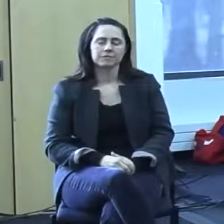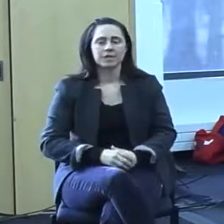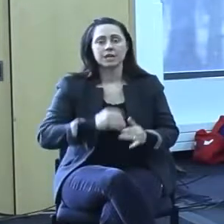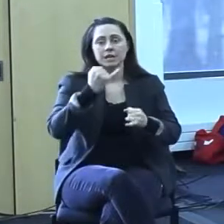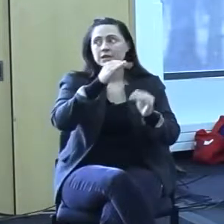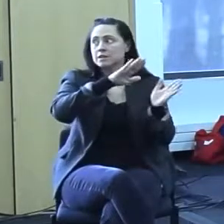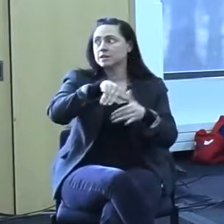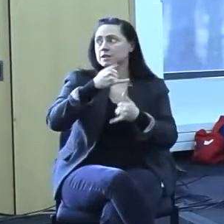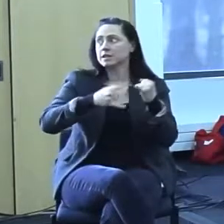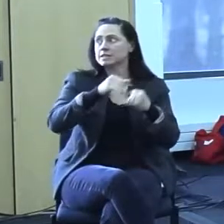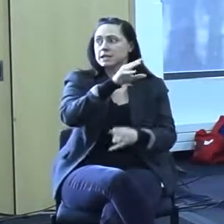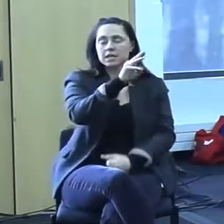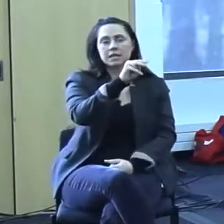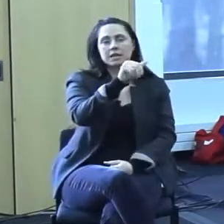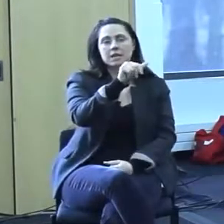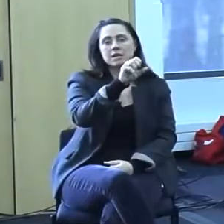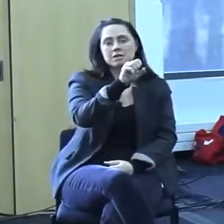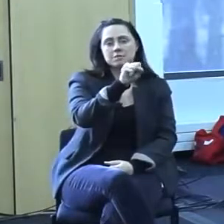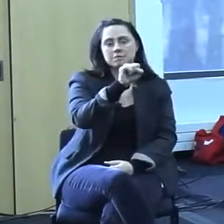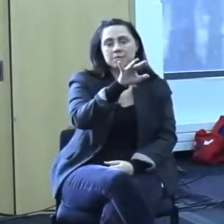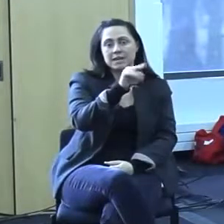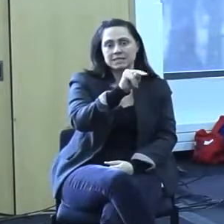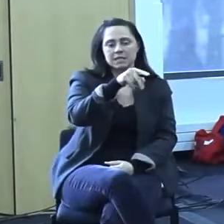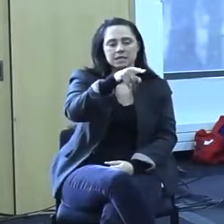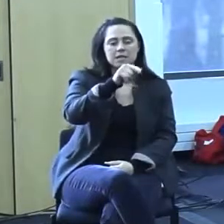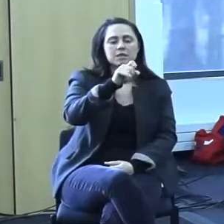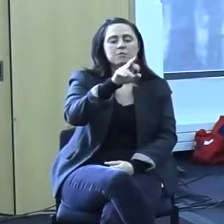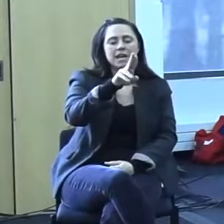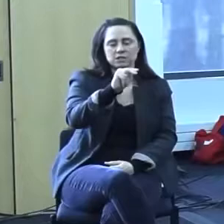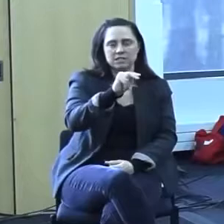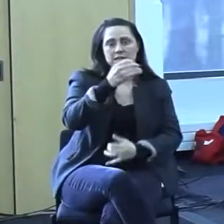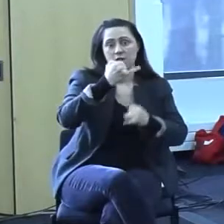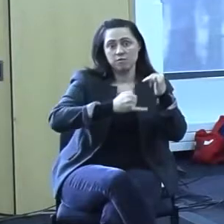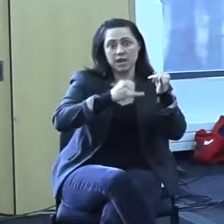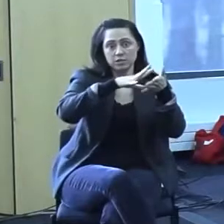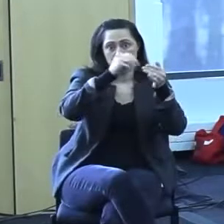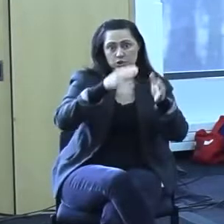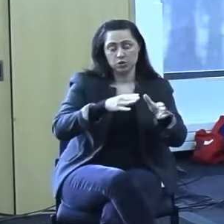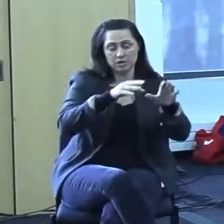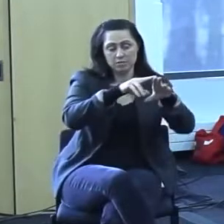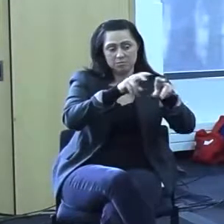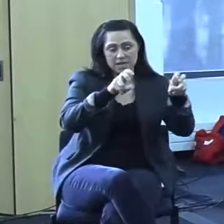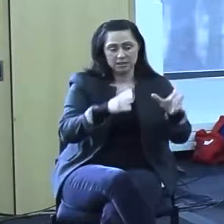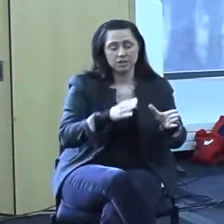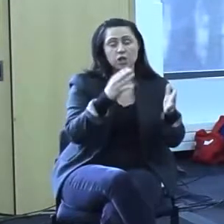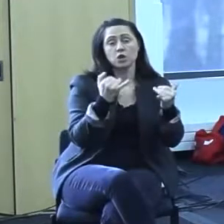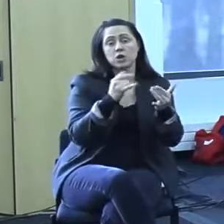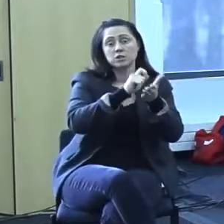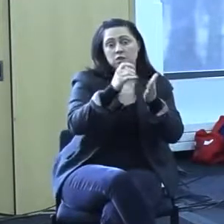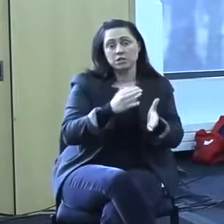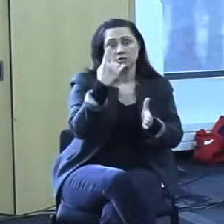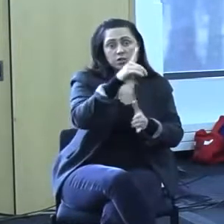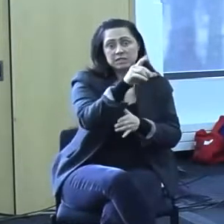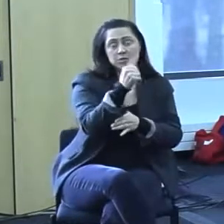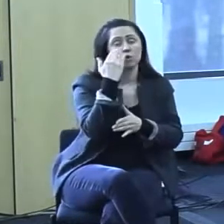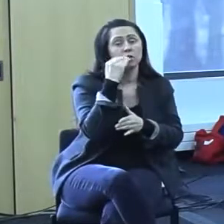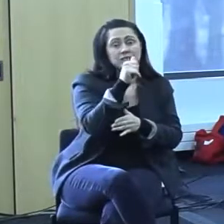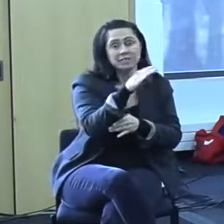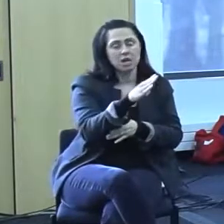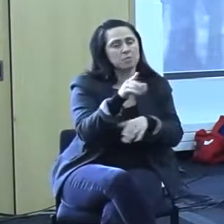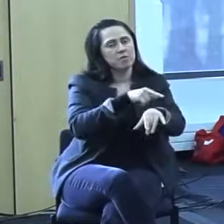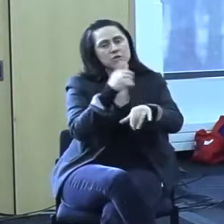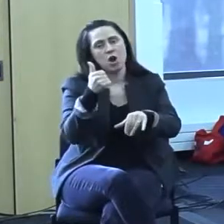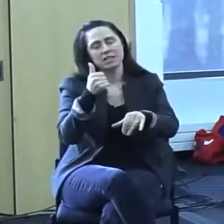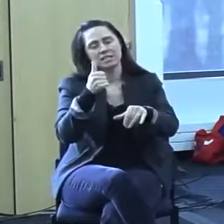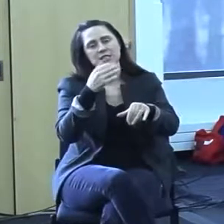Lastly, we have Mason Patterson as our final student panelist today. He is the current treasurer of the Disability Awareness Club and has been the longest active